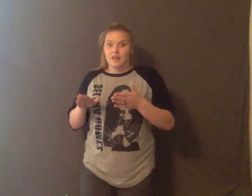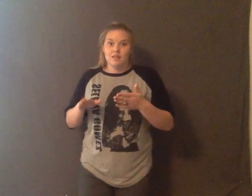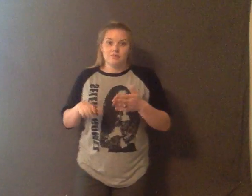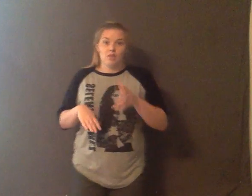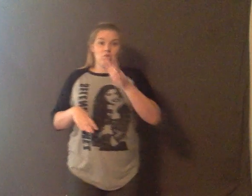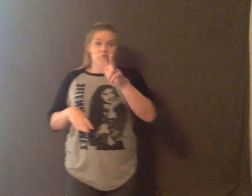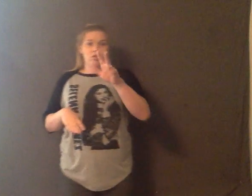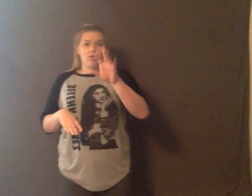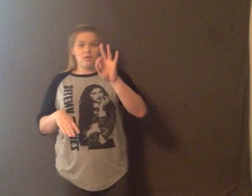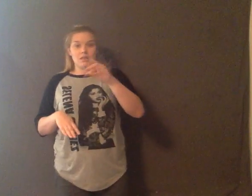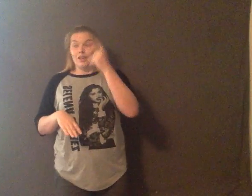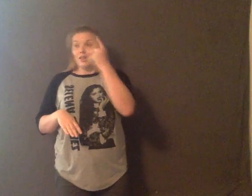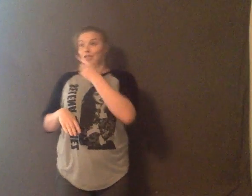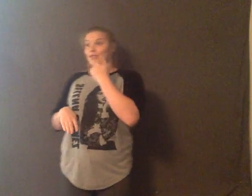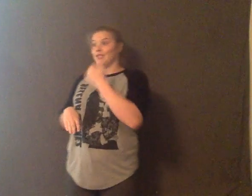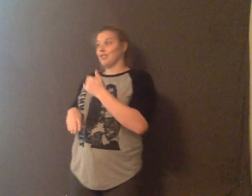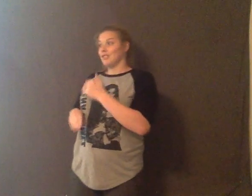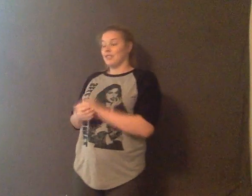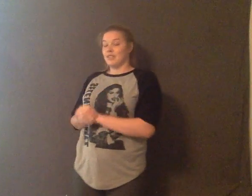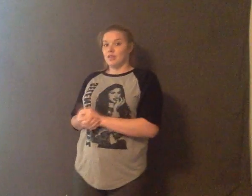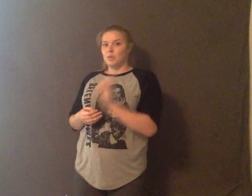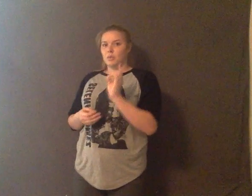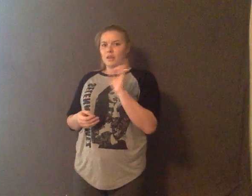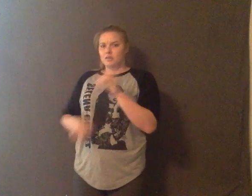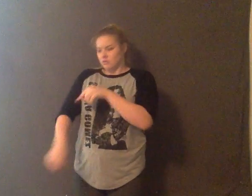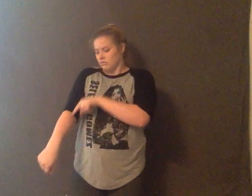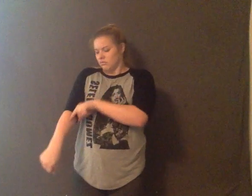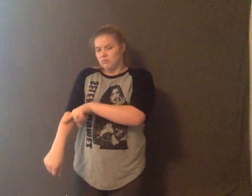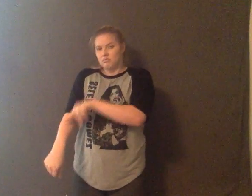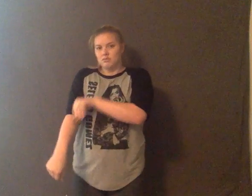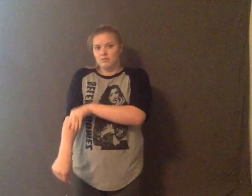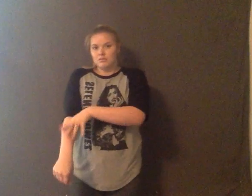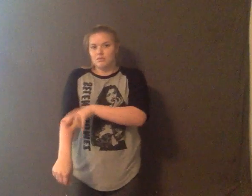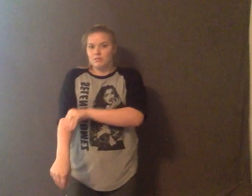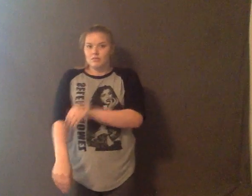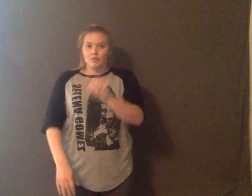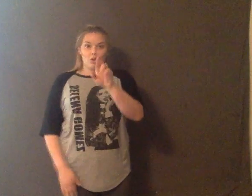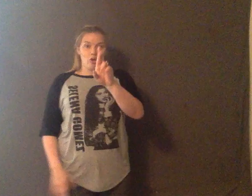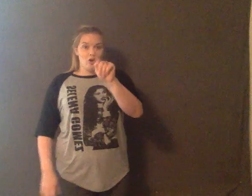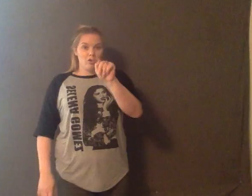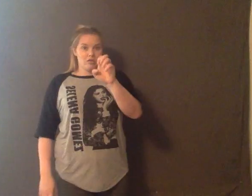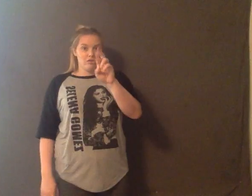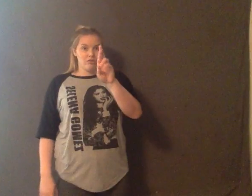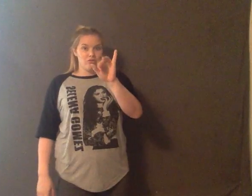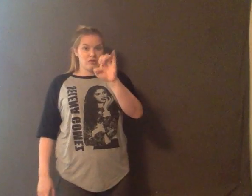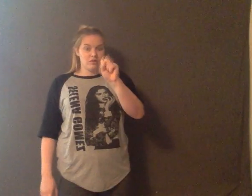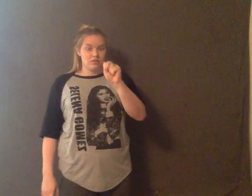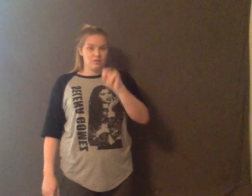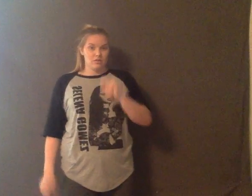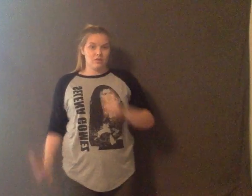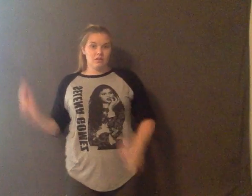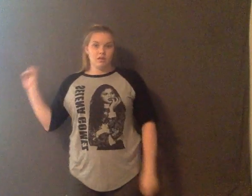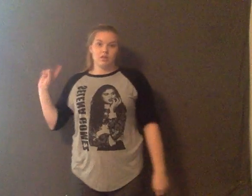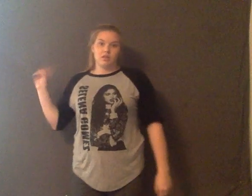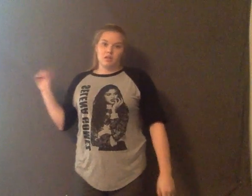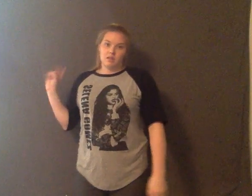and he looked really good. But where is that cholesterol going? It's going into your artery walls. So I believe these paleo folks are